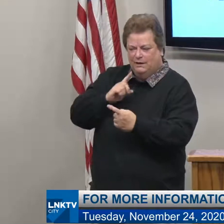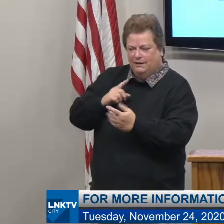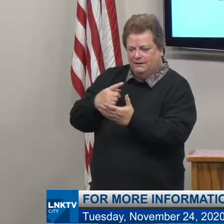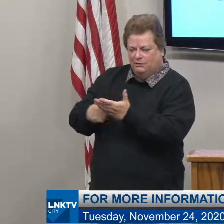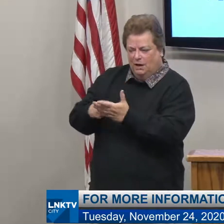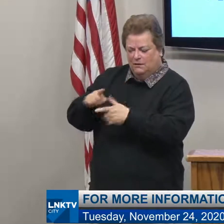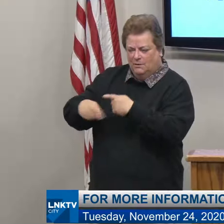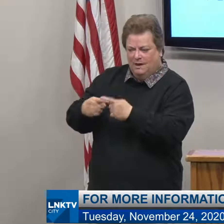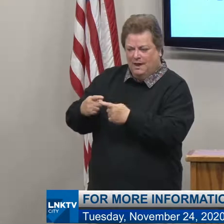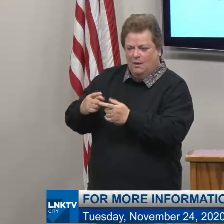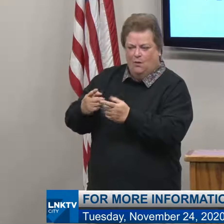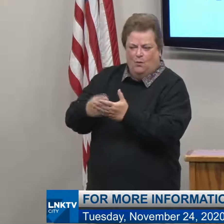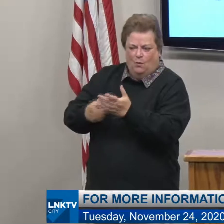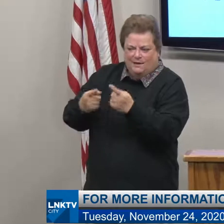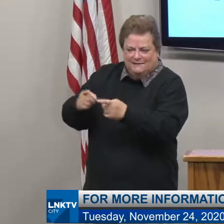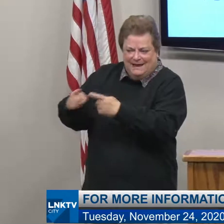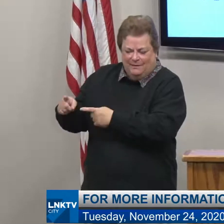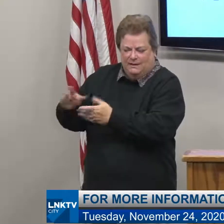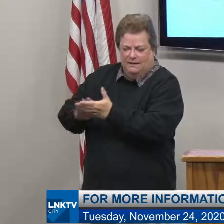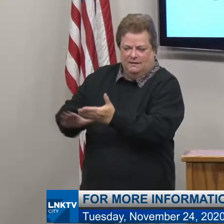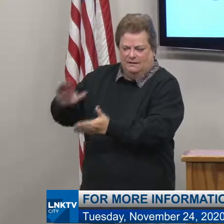this measure.